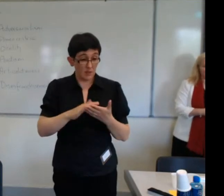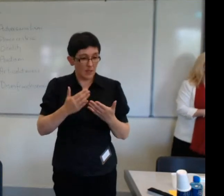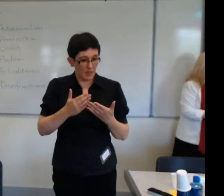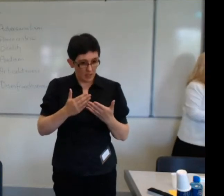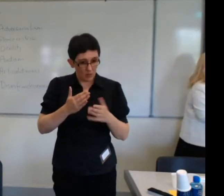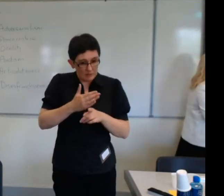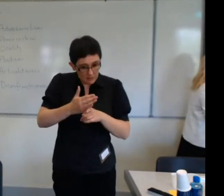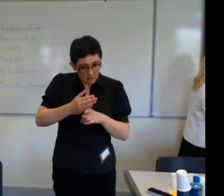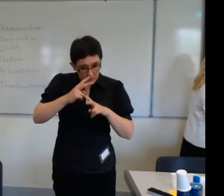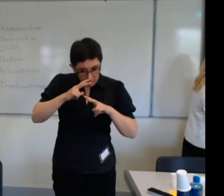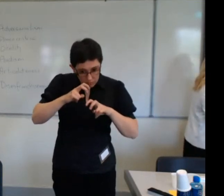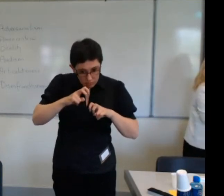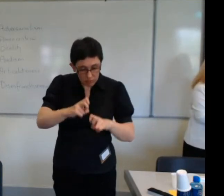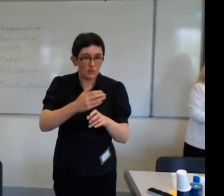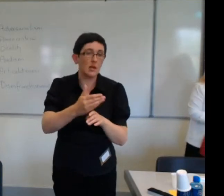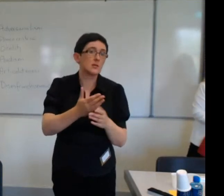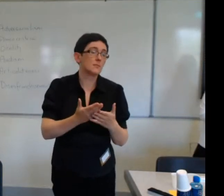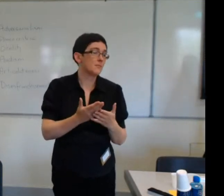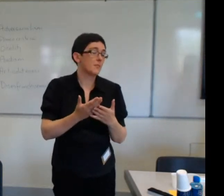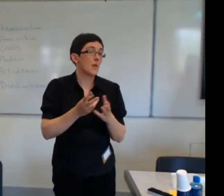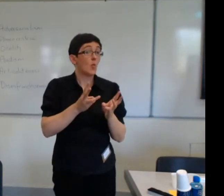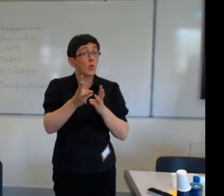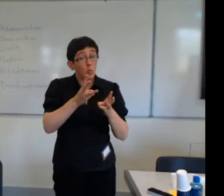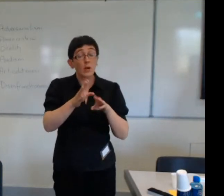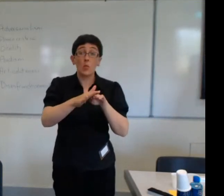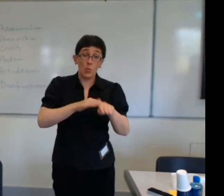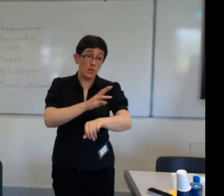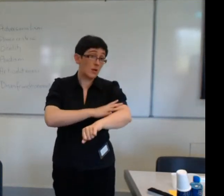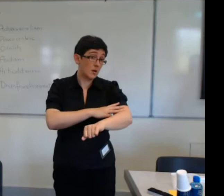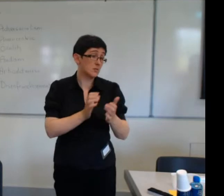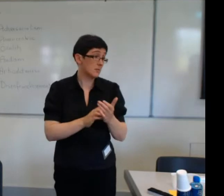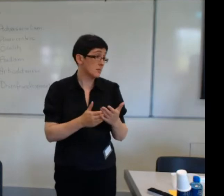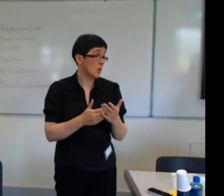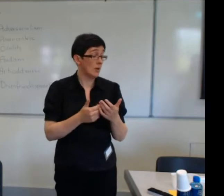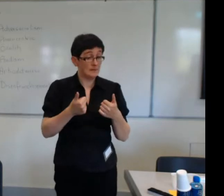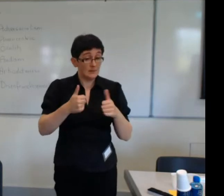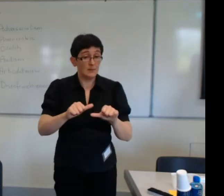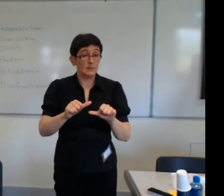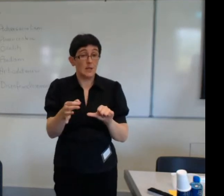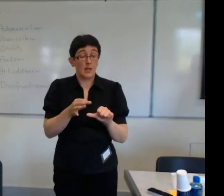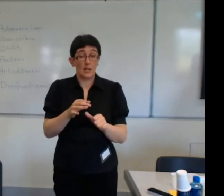piece. We're working with the Gardaí. We've managed to secure the approval of the Garda